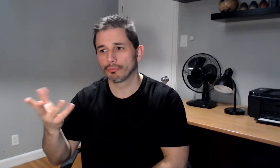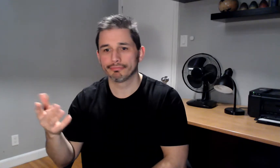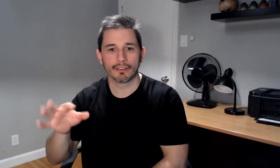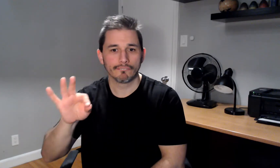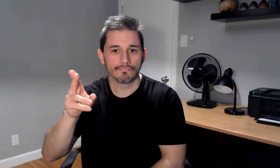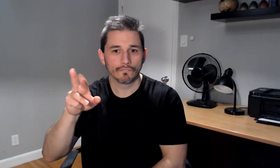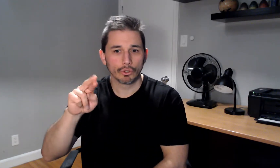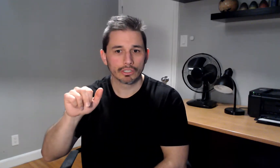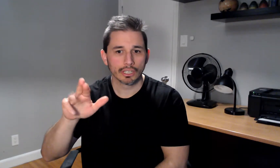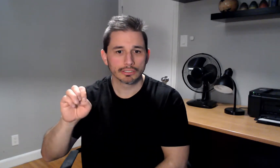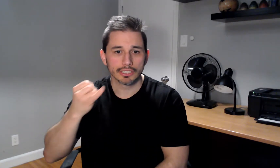or a furnace leak.